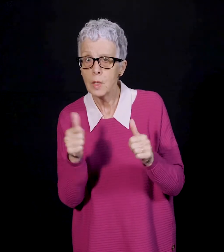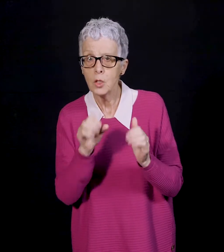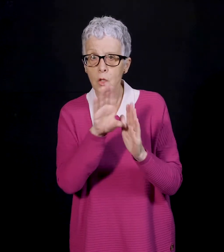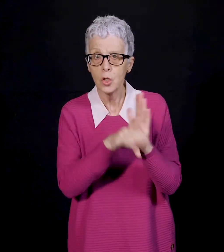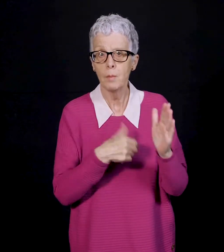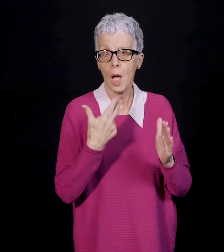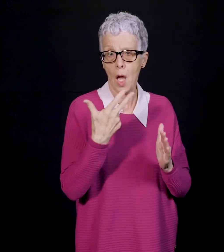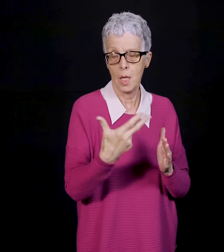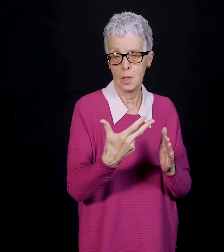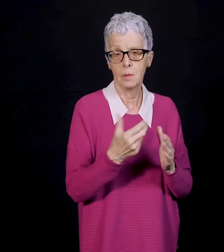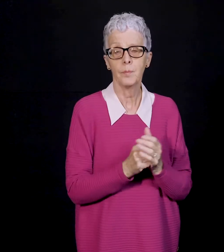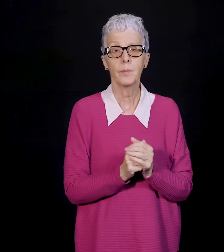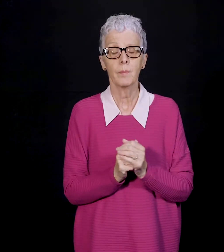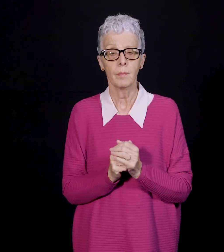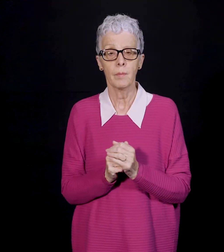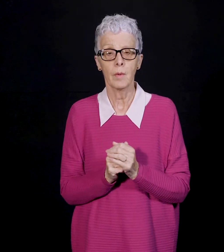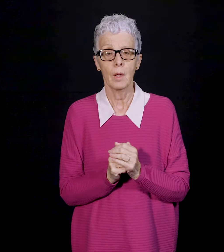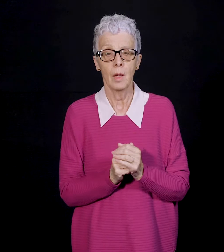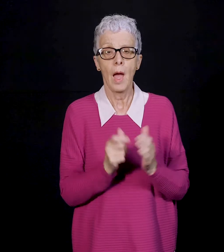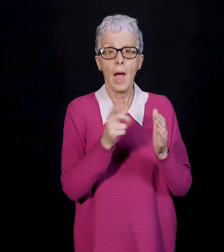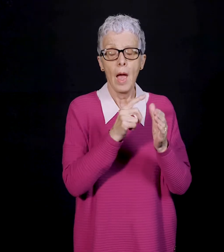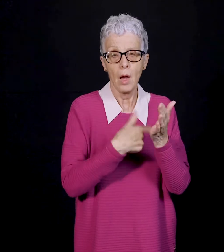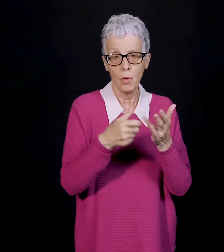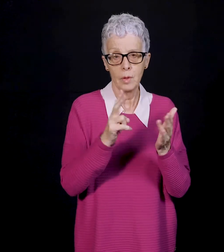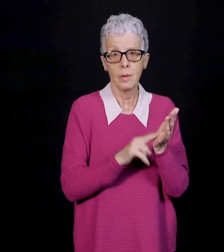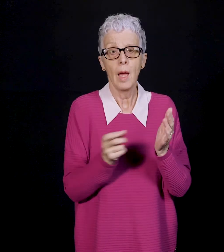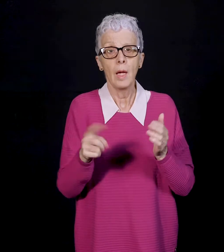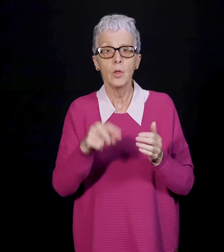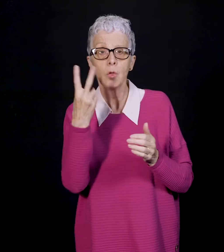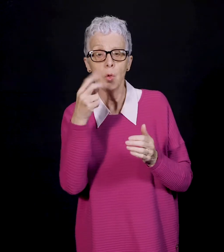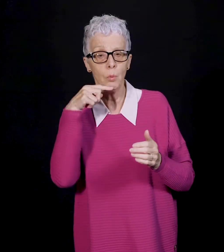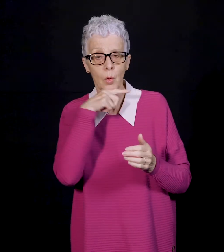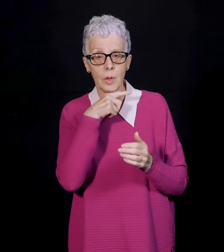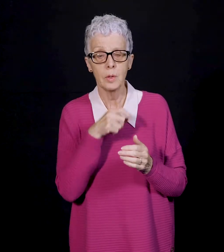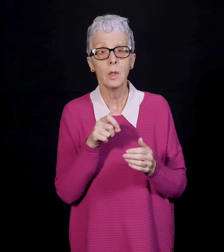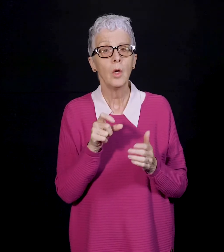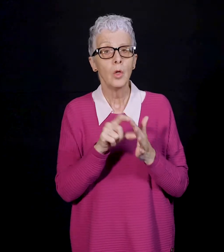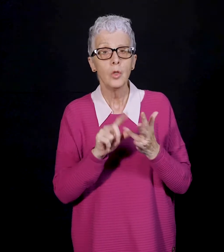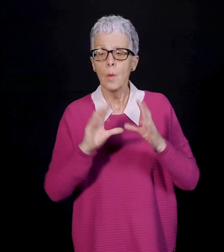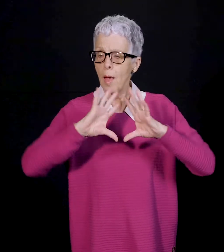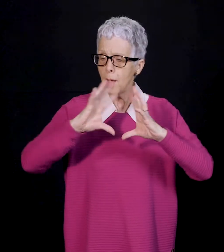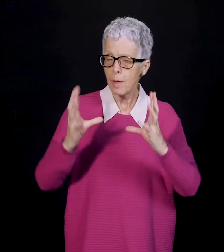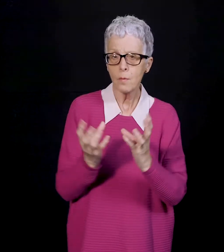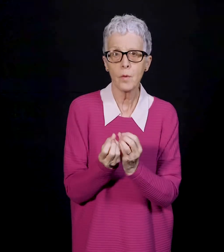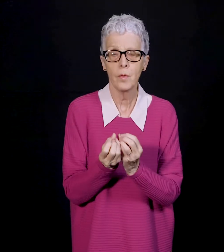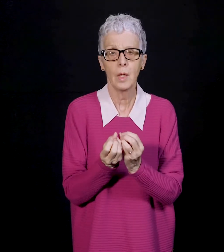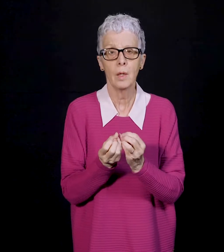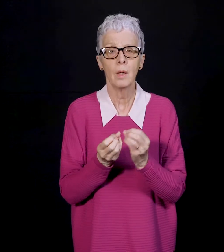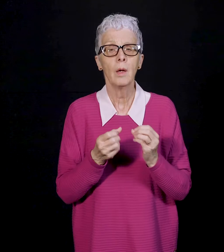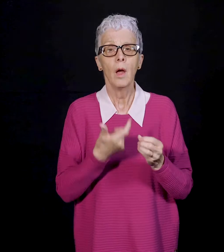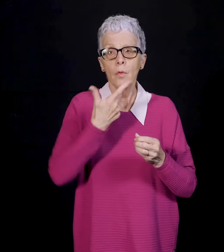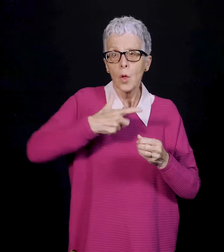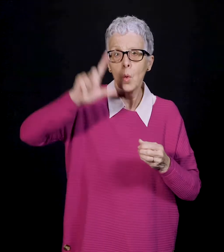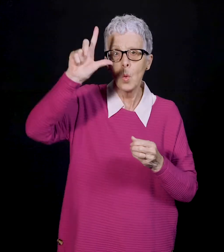8, it says this of Aaron and his sons. It said, Aaron and his sons did everything the Lord commanded through Moses. So far,